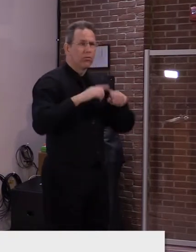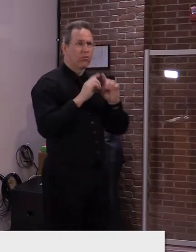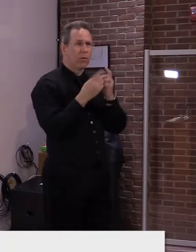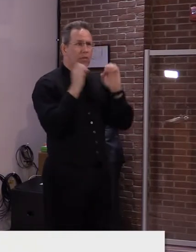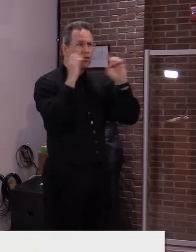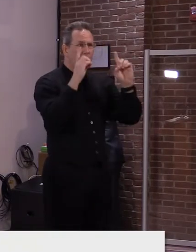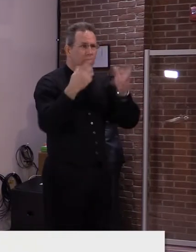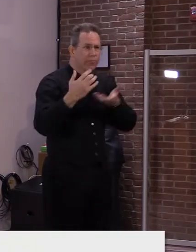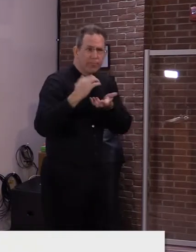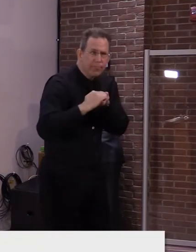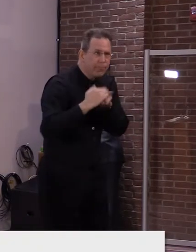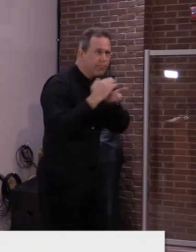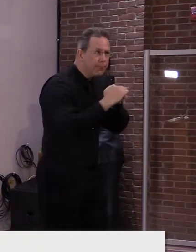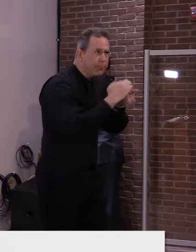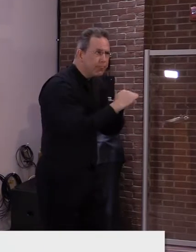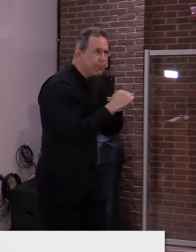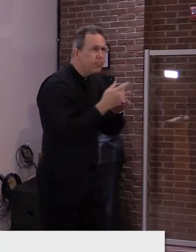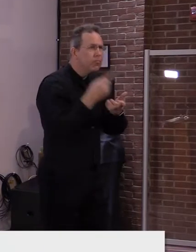months ahead.